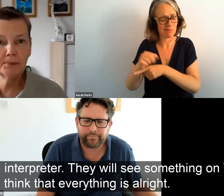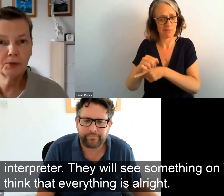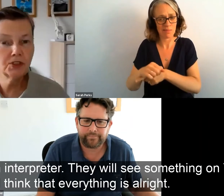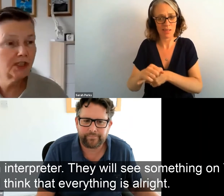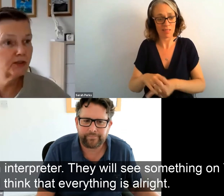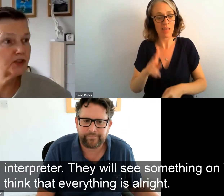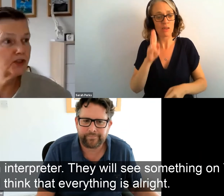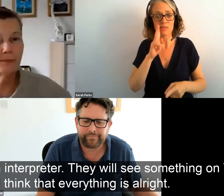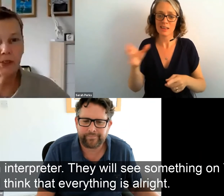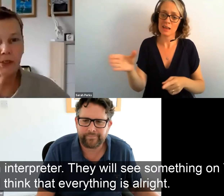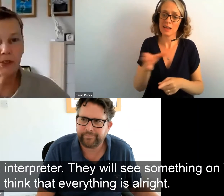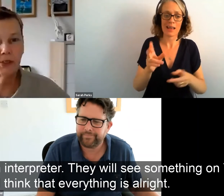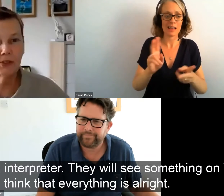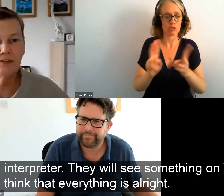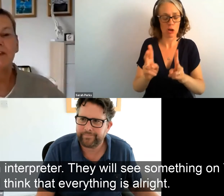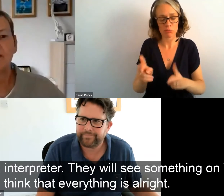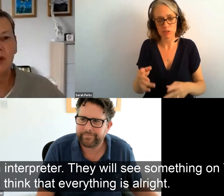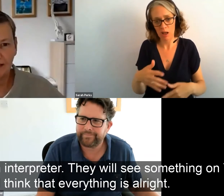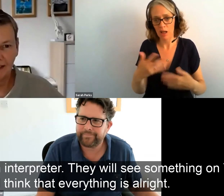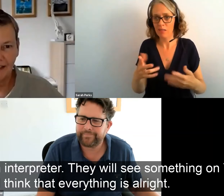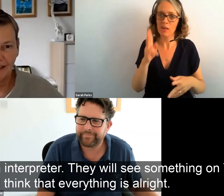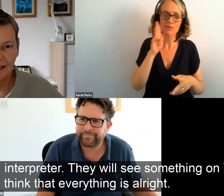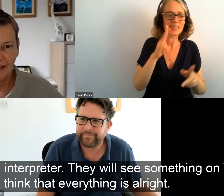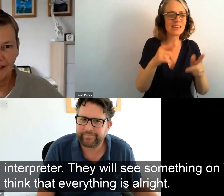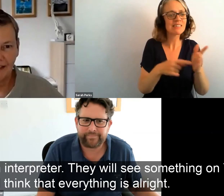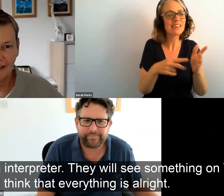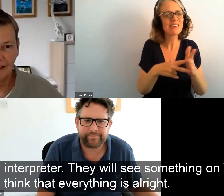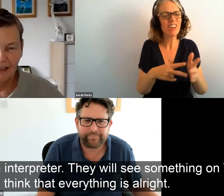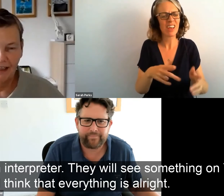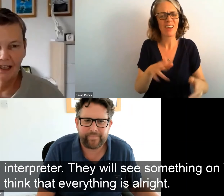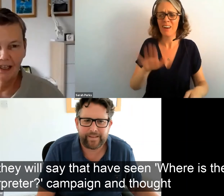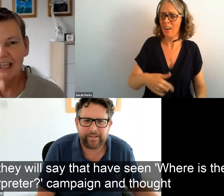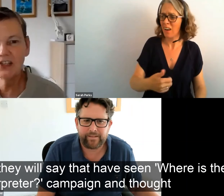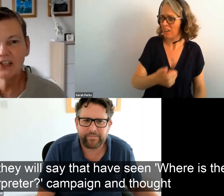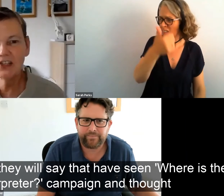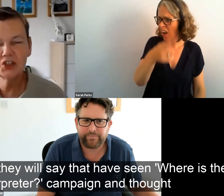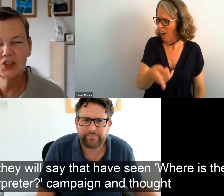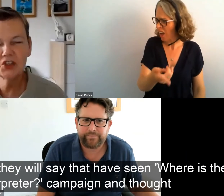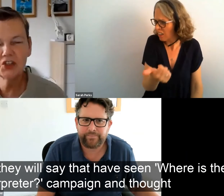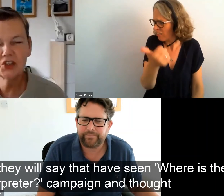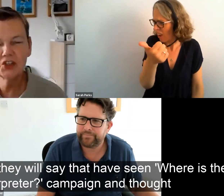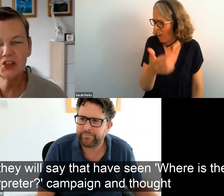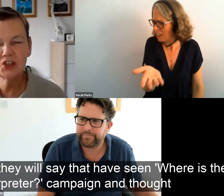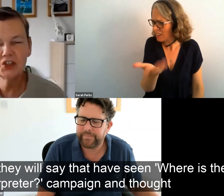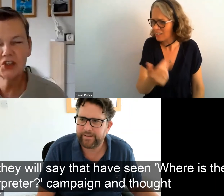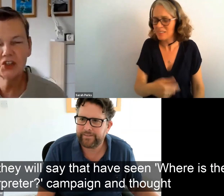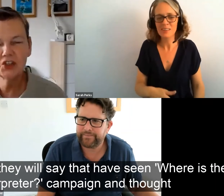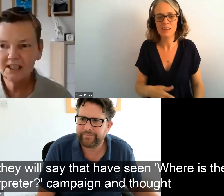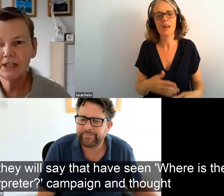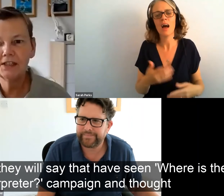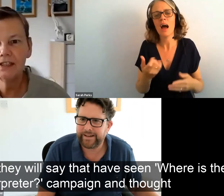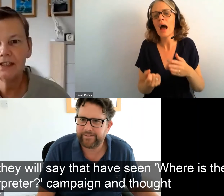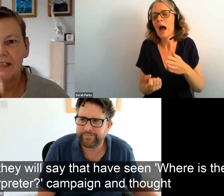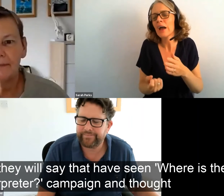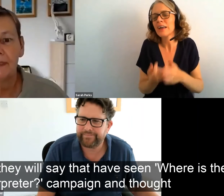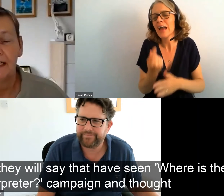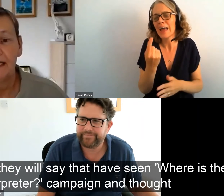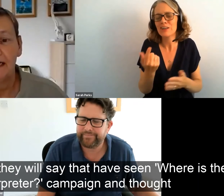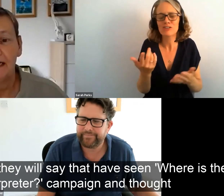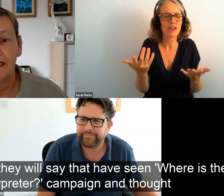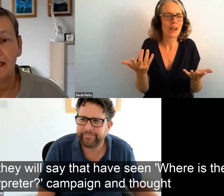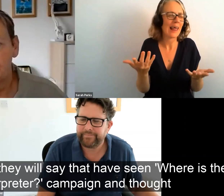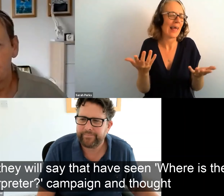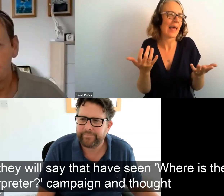an interpreter, they'll see something on TV, and they'll think everything's all right. Occasionally they'll say, you know, they've